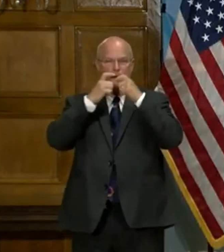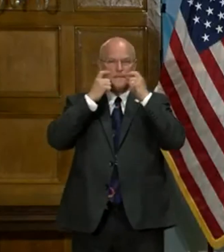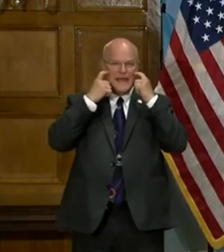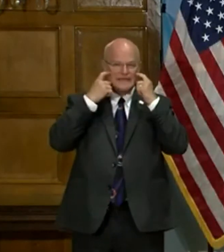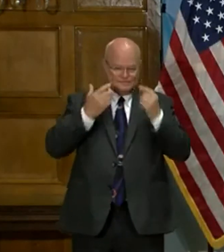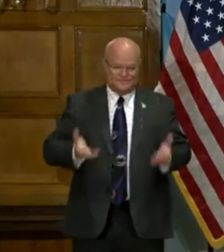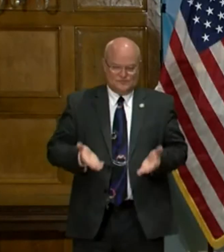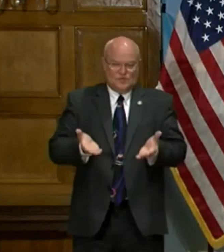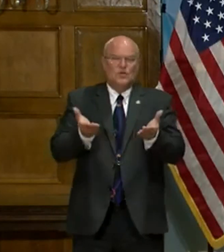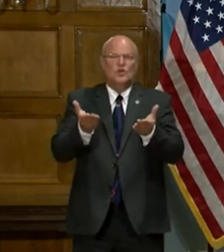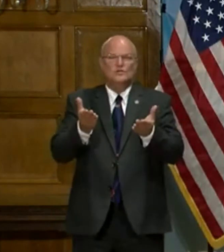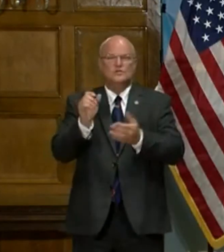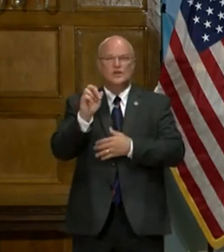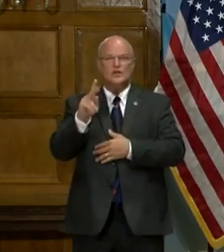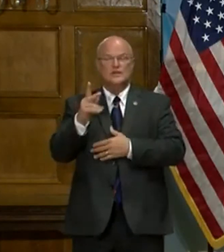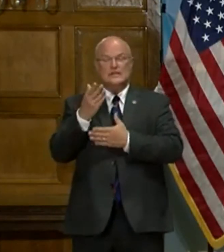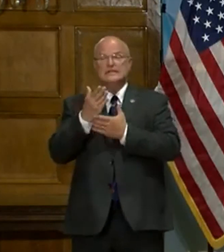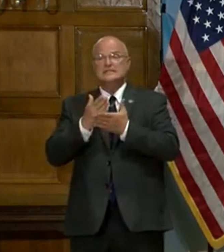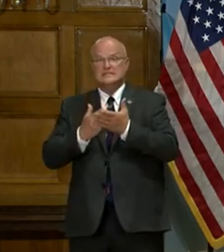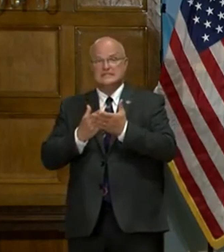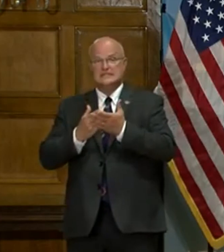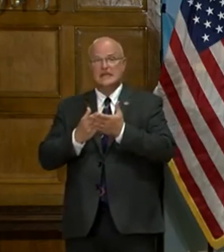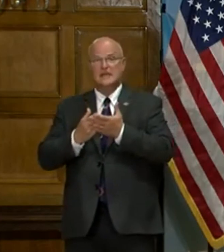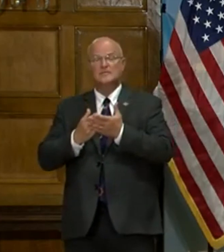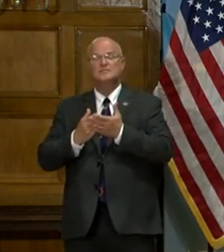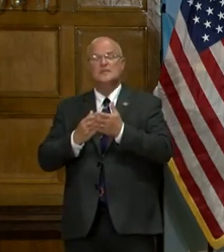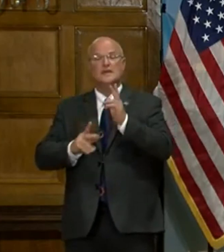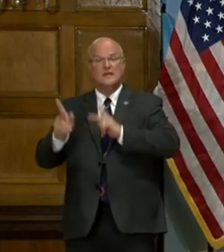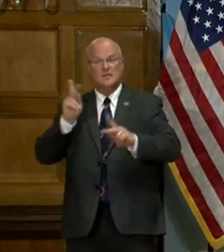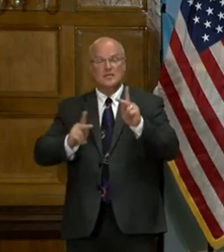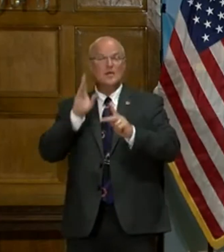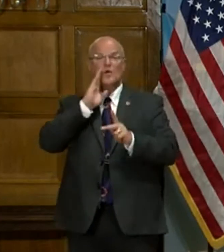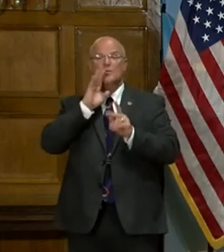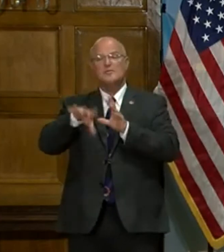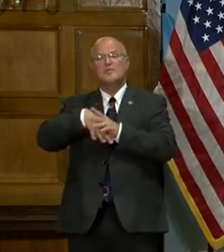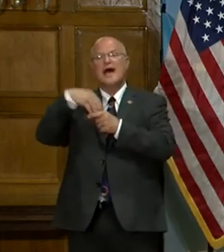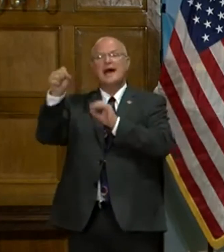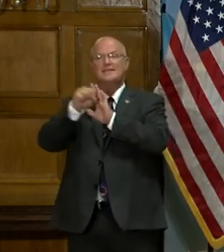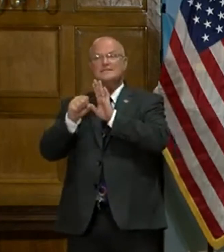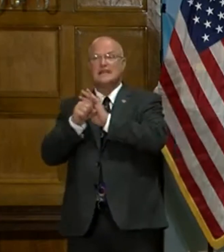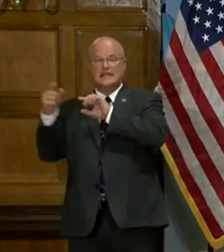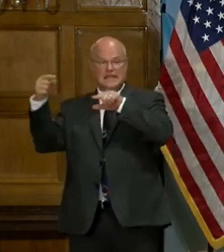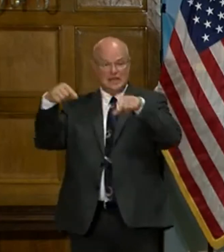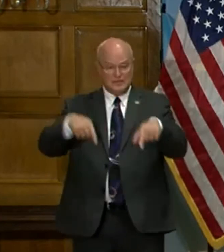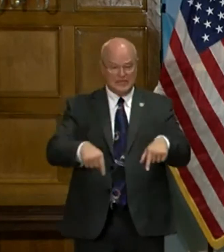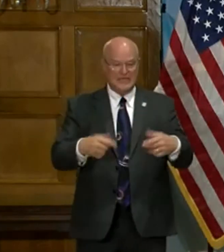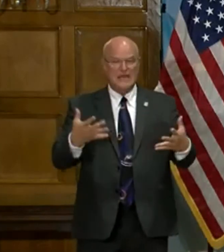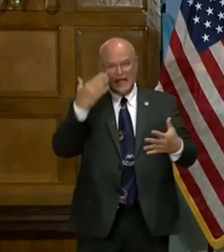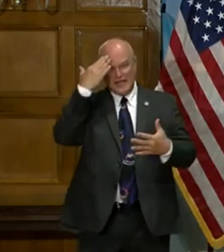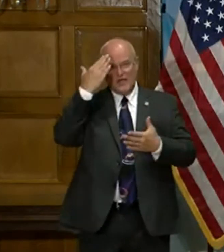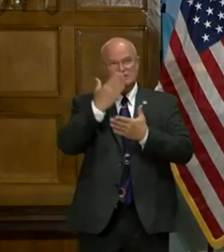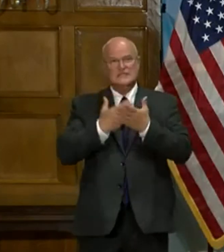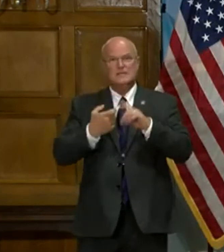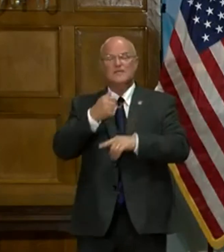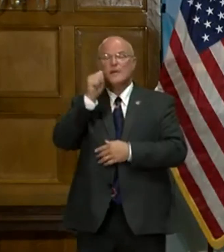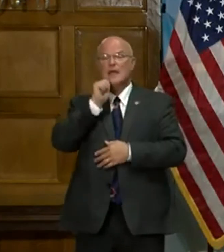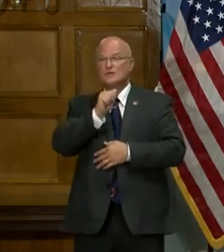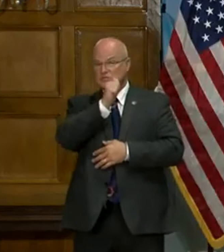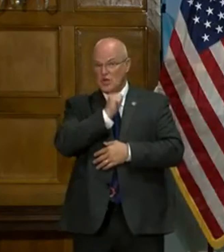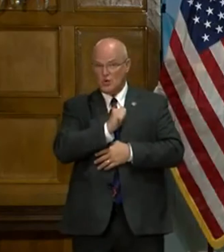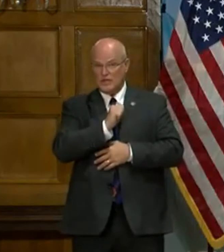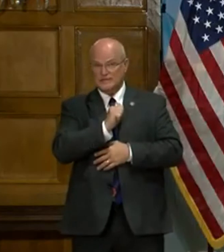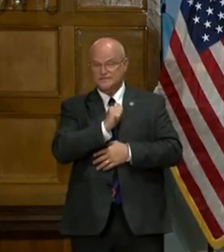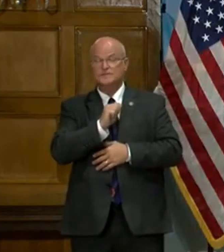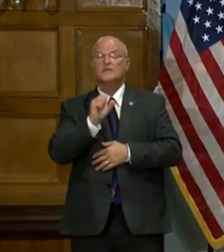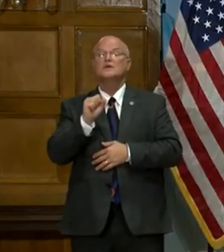encourage in Arkansas. Some of the canvassers will be from out of state, and I know that some of them are from Arizona.